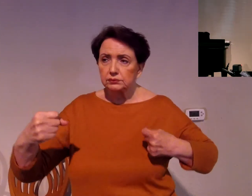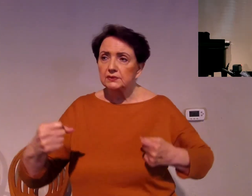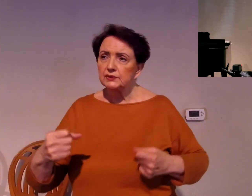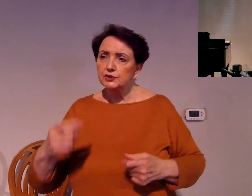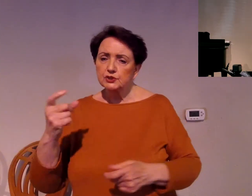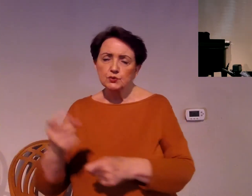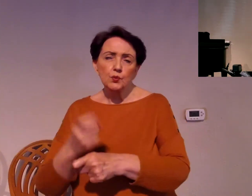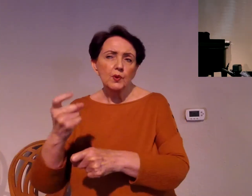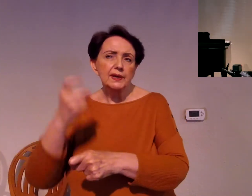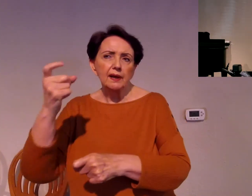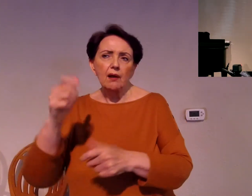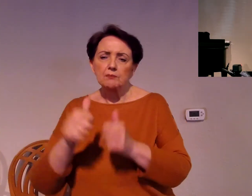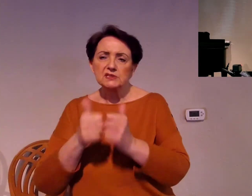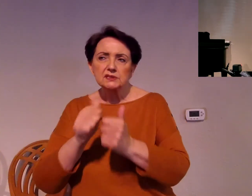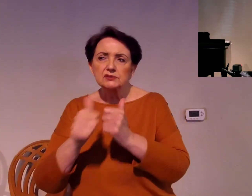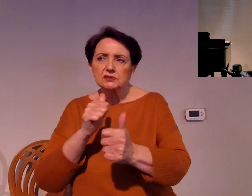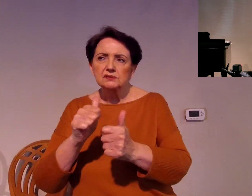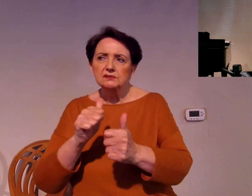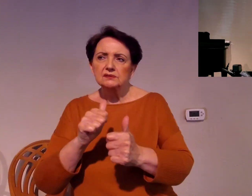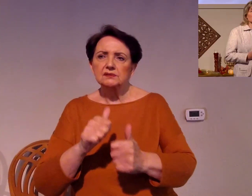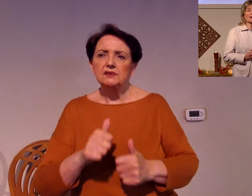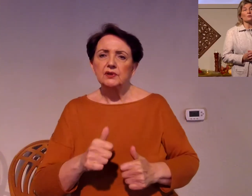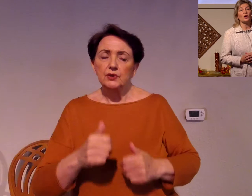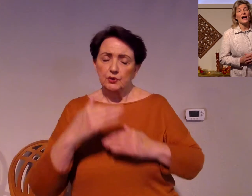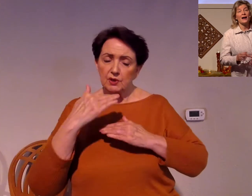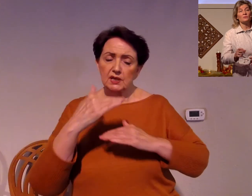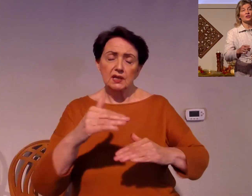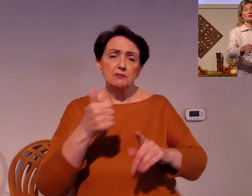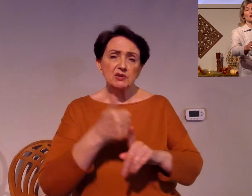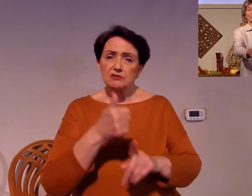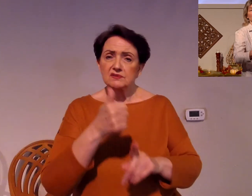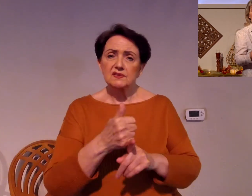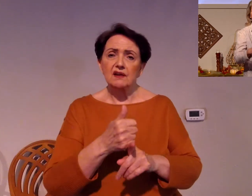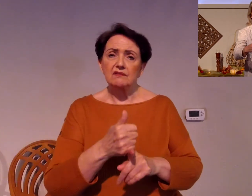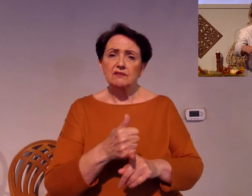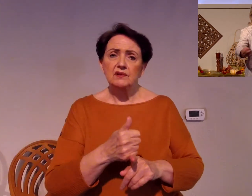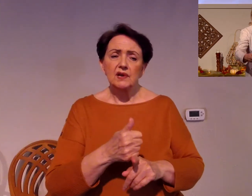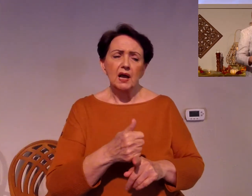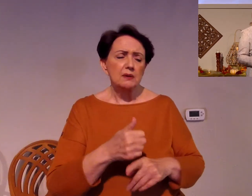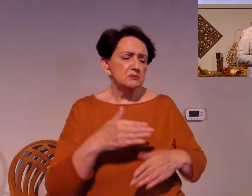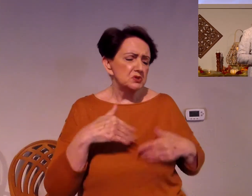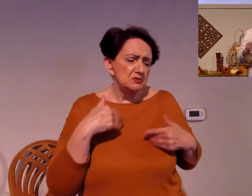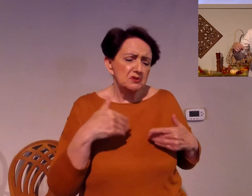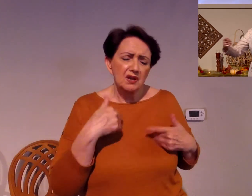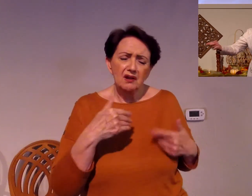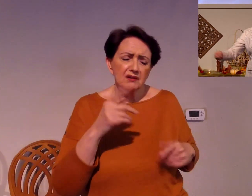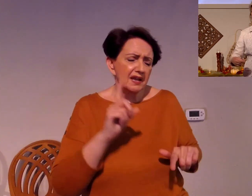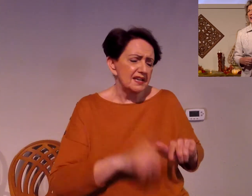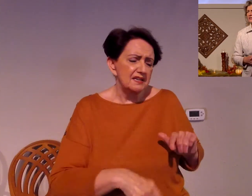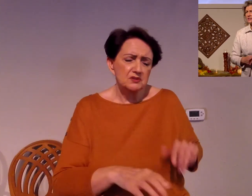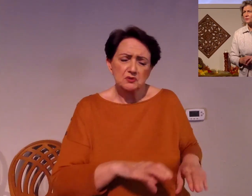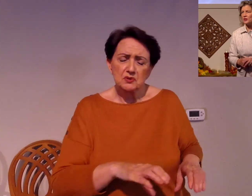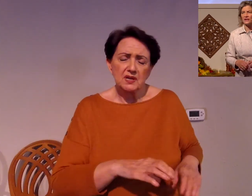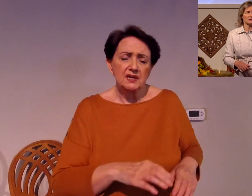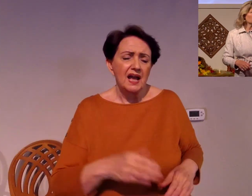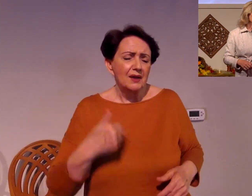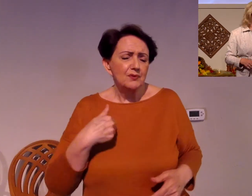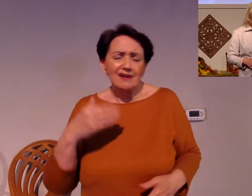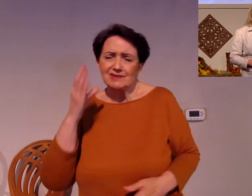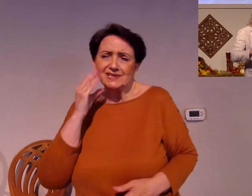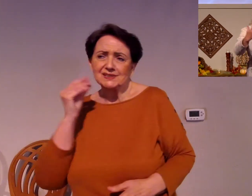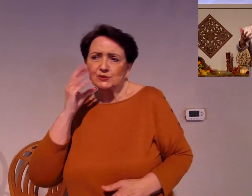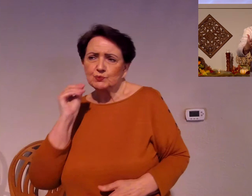matter, right? One could limit themselves and say, well, I'm too young, because I'm too young, because I don't have